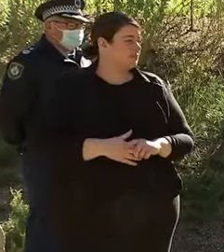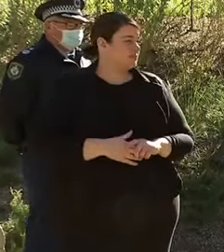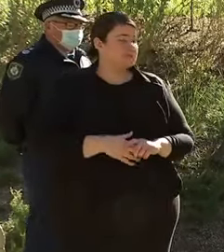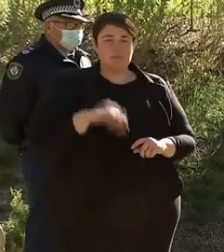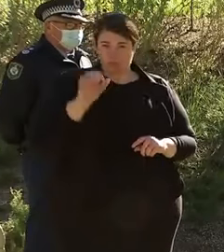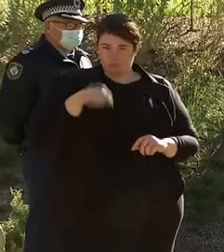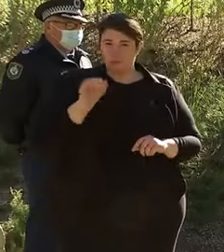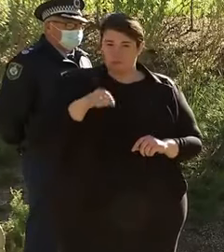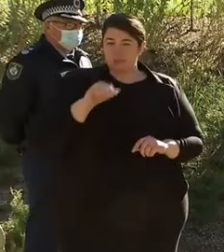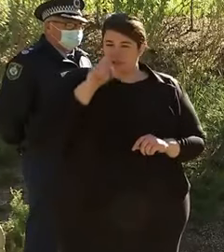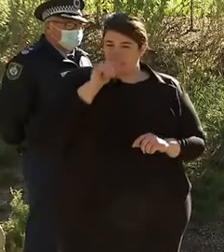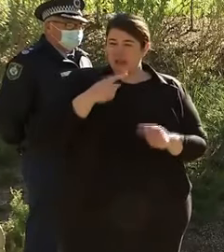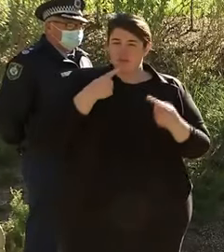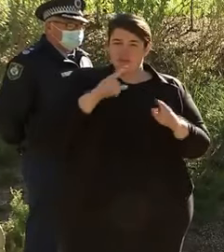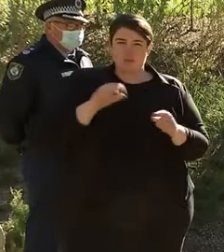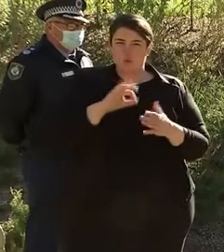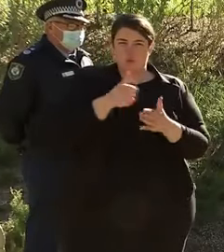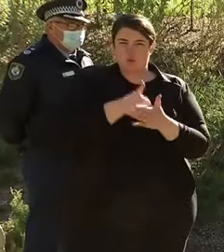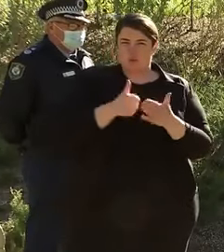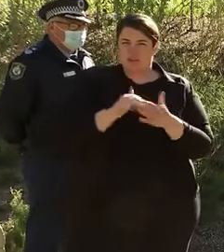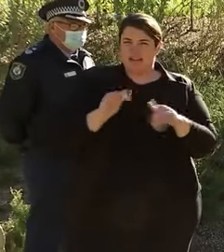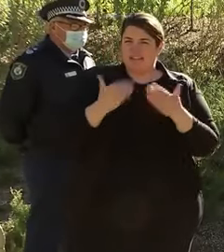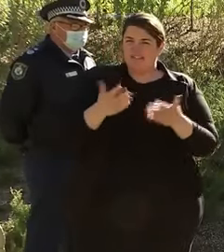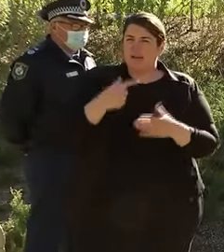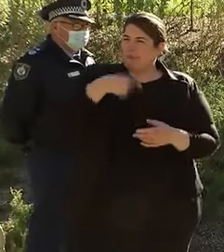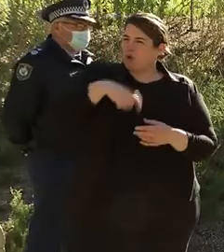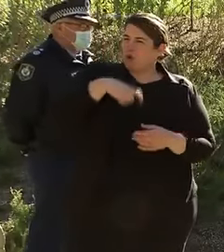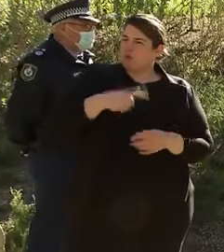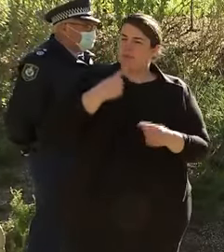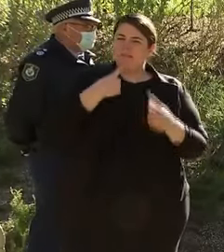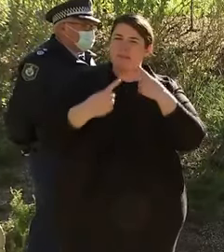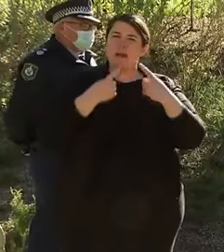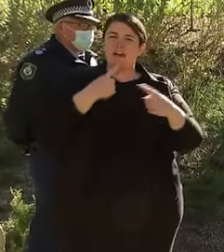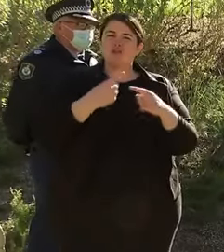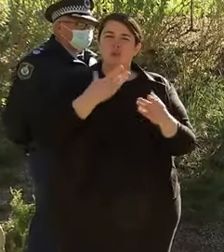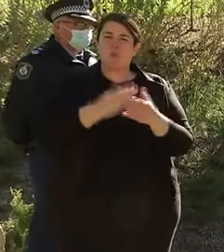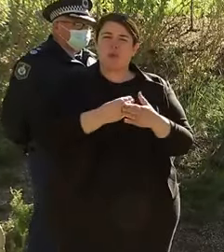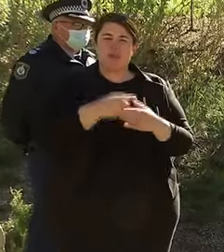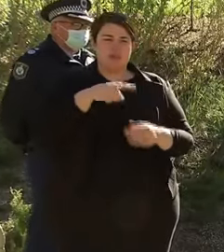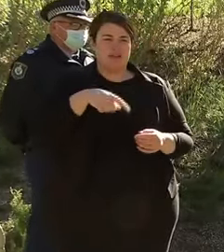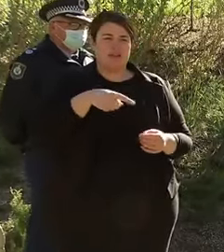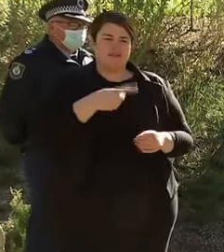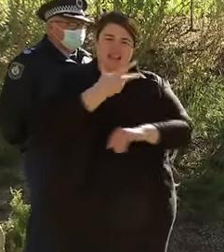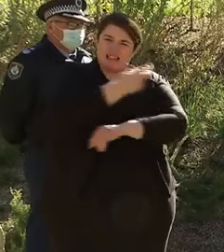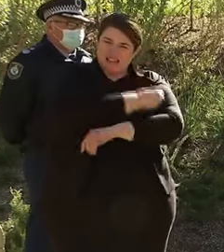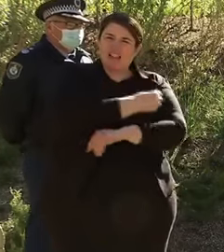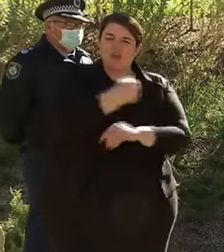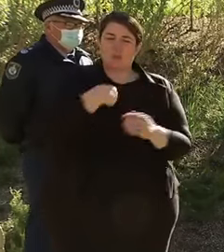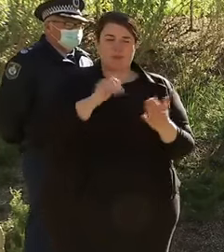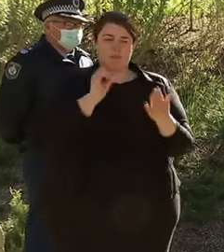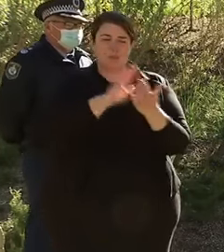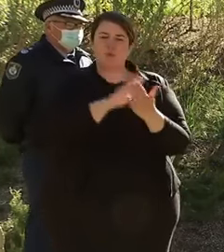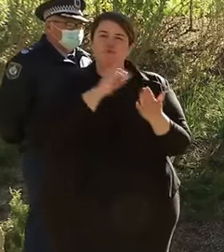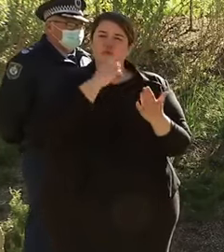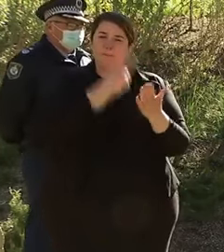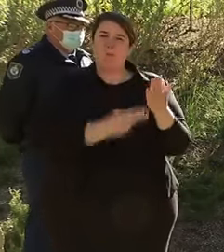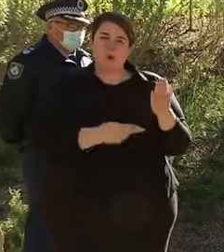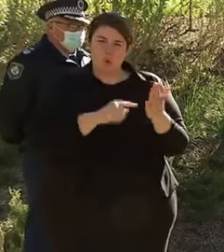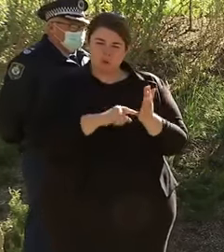Yes, we can. We don't usually give out personal health information, which vaccination status is. We do report in our